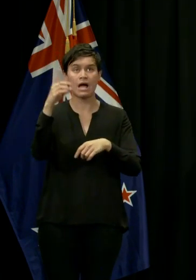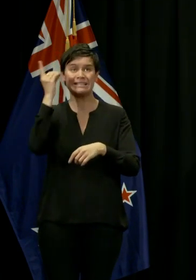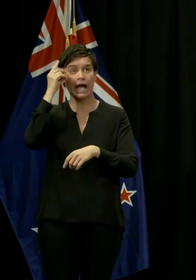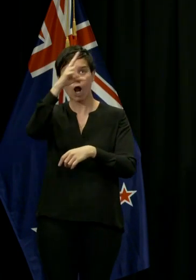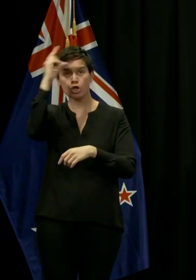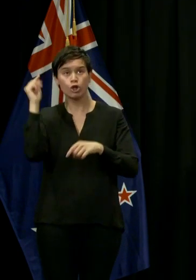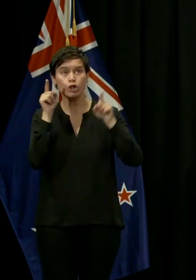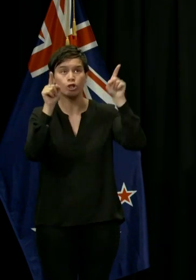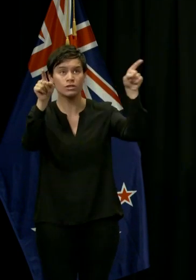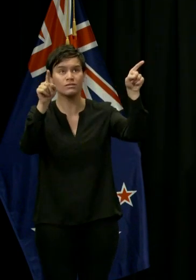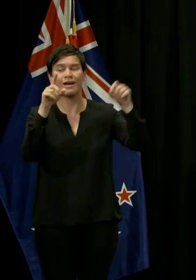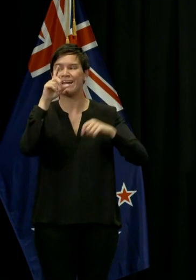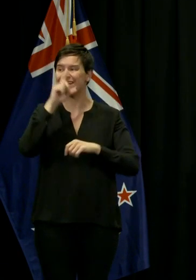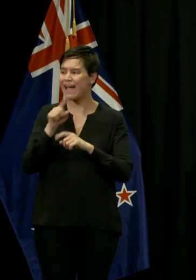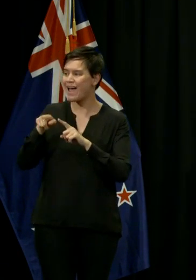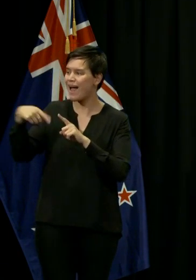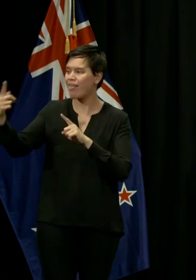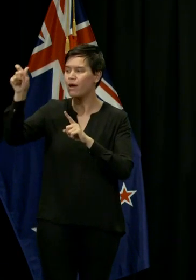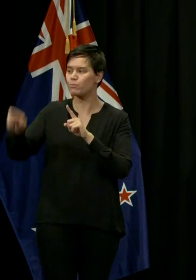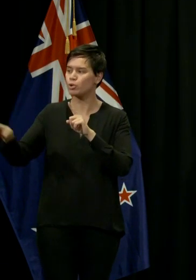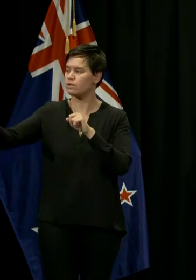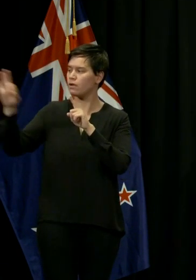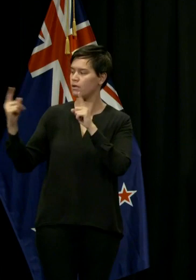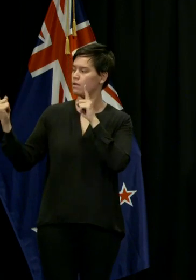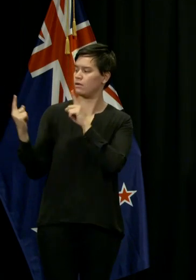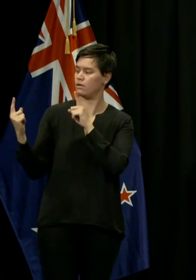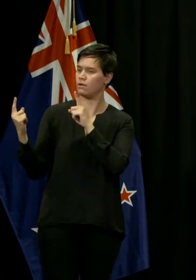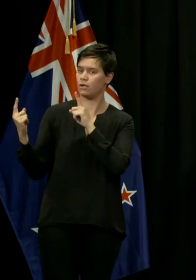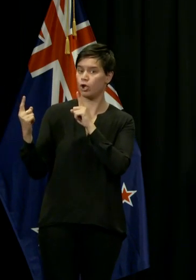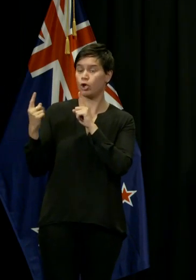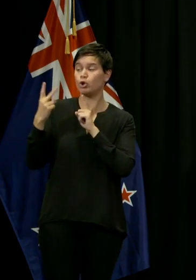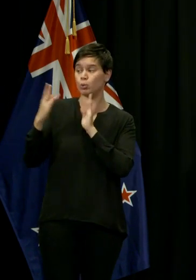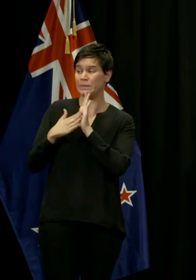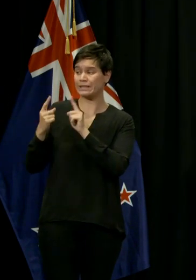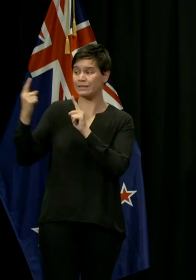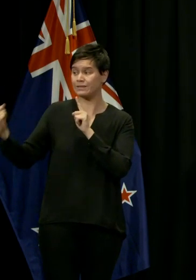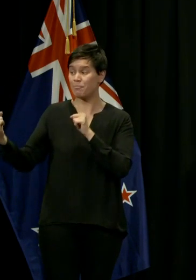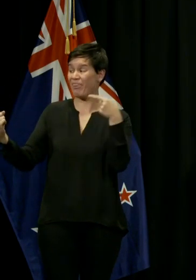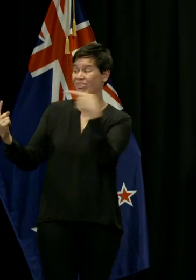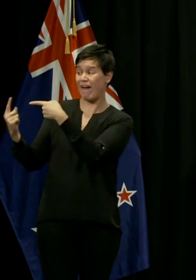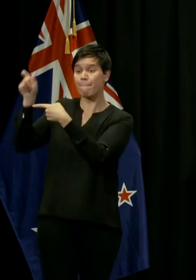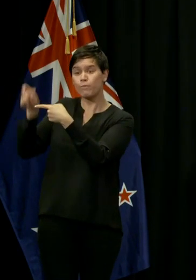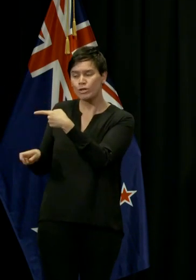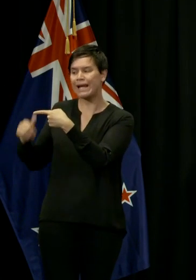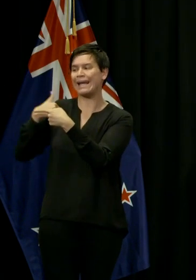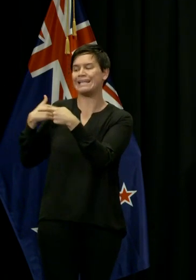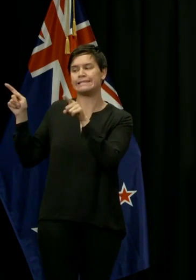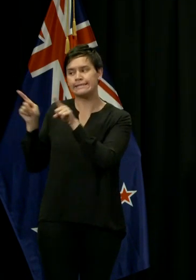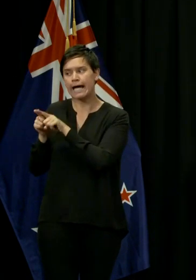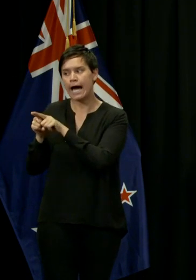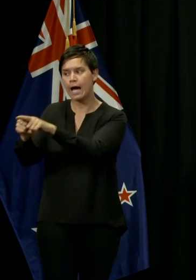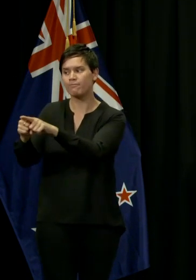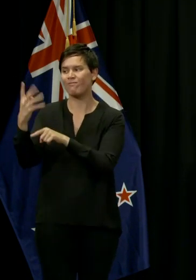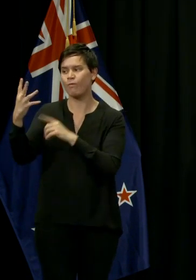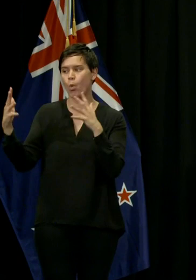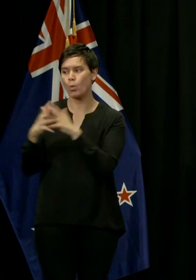not elderly and vulnerable, but maintaining the same contact and no one else. It's that constant movement and iterations of different